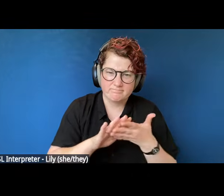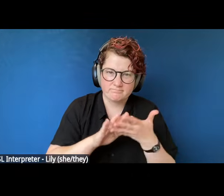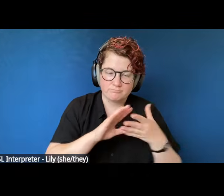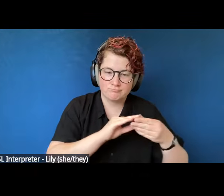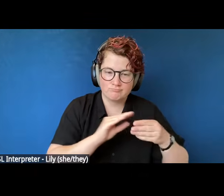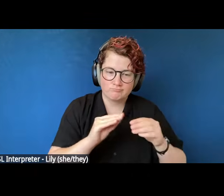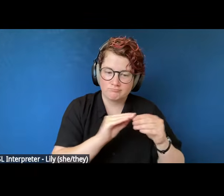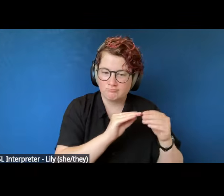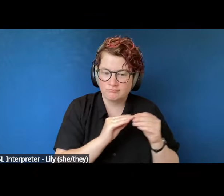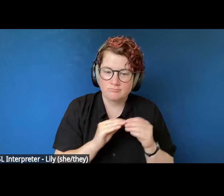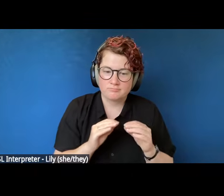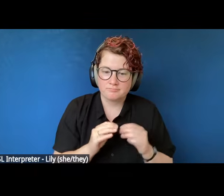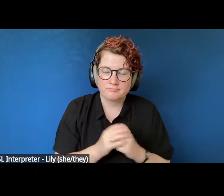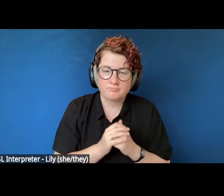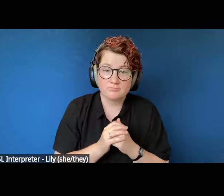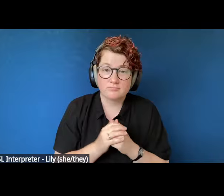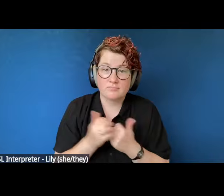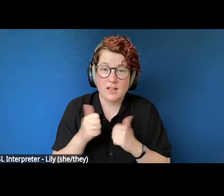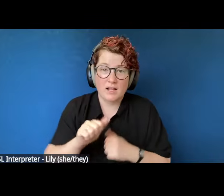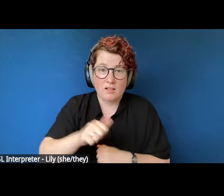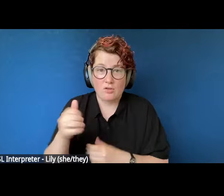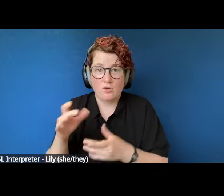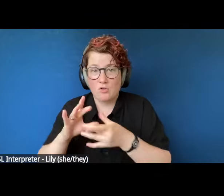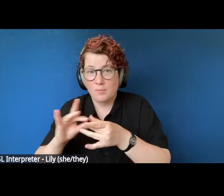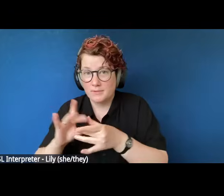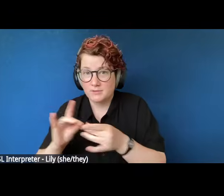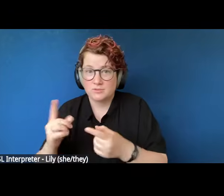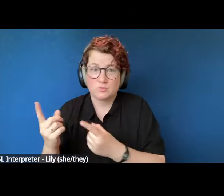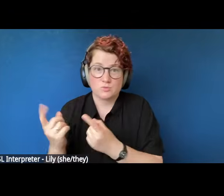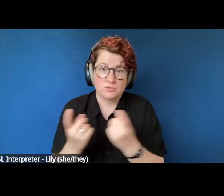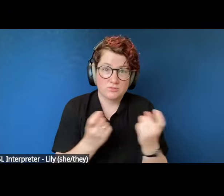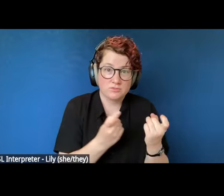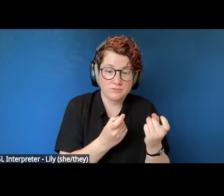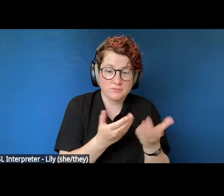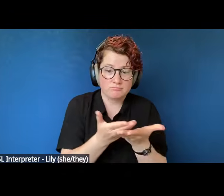Any other questions, comments, trustees?